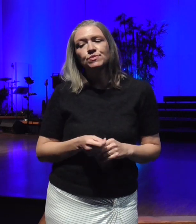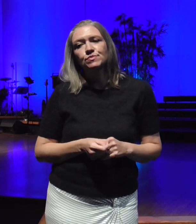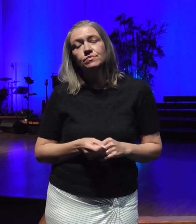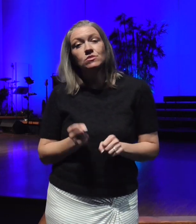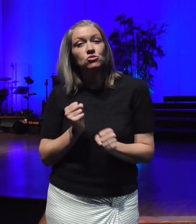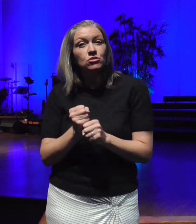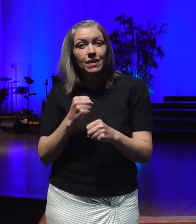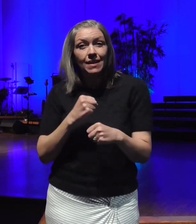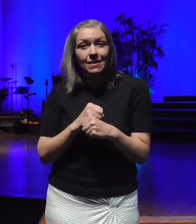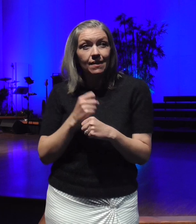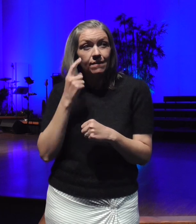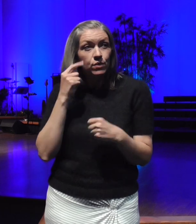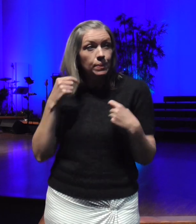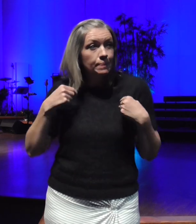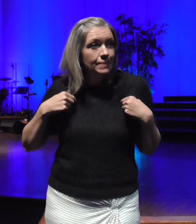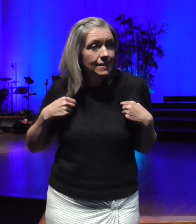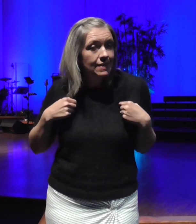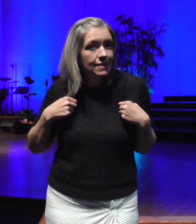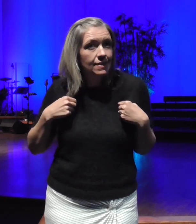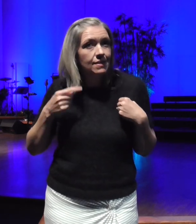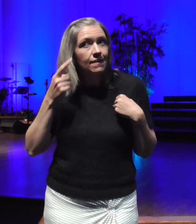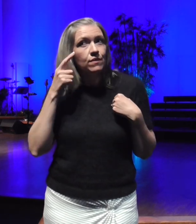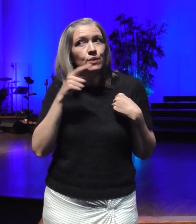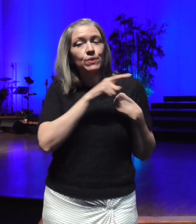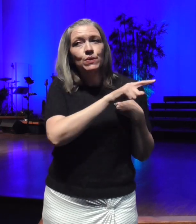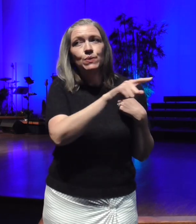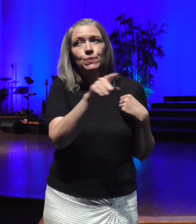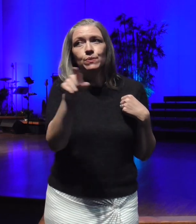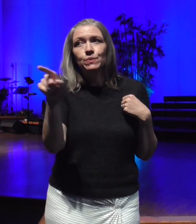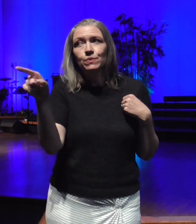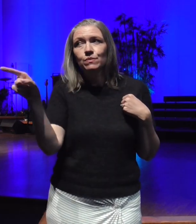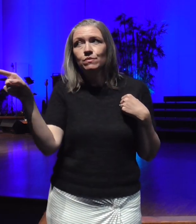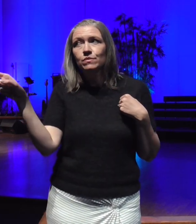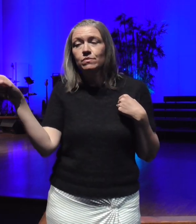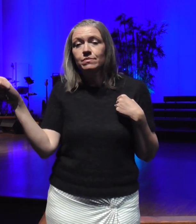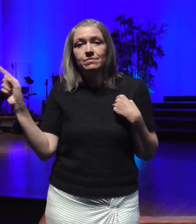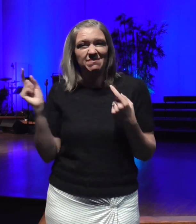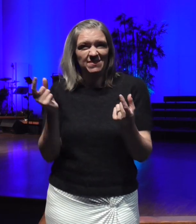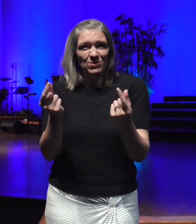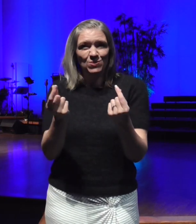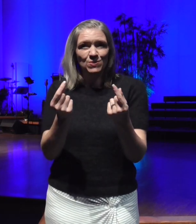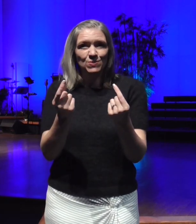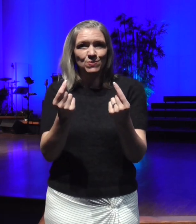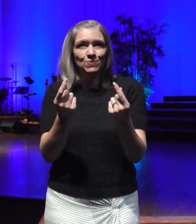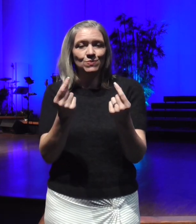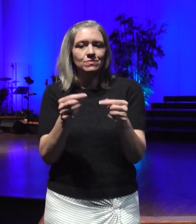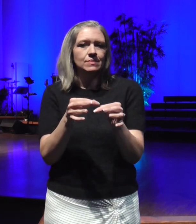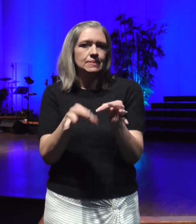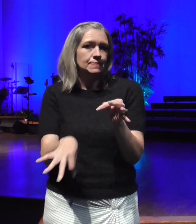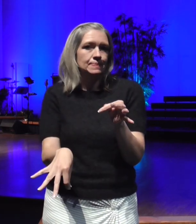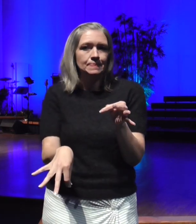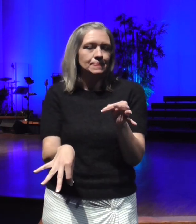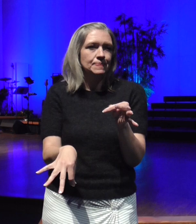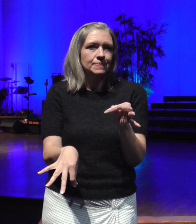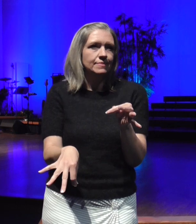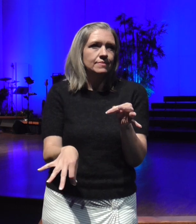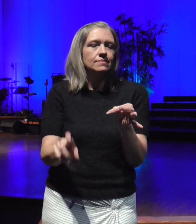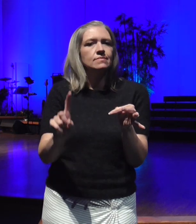Created just for me and you. All you really have to do